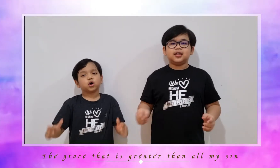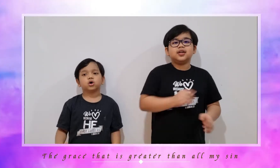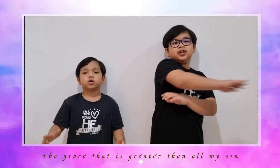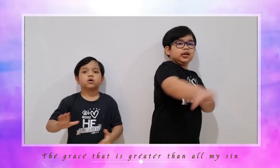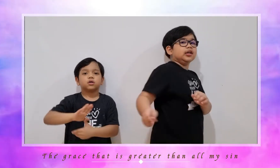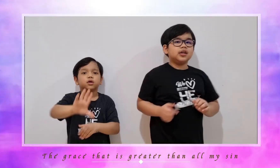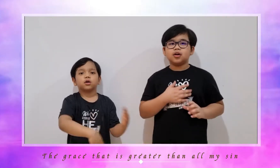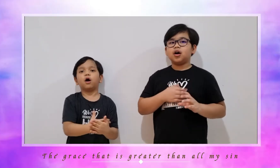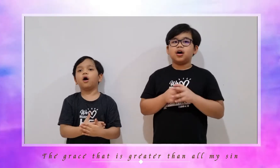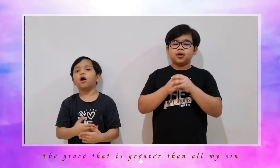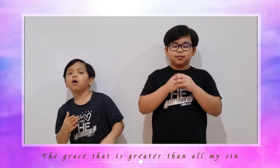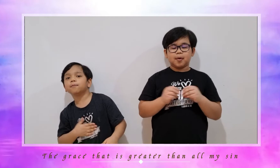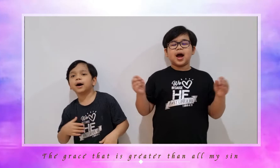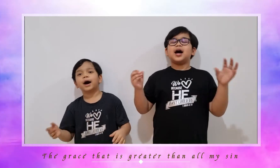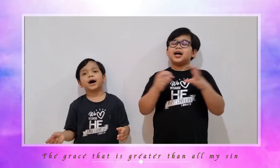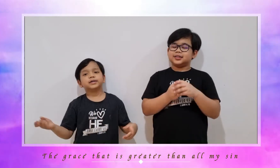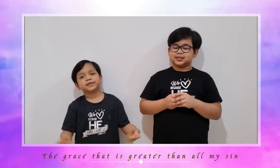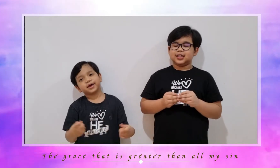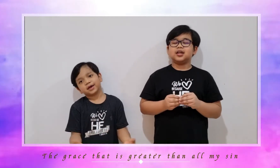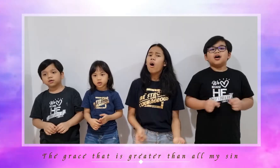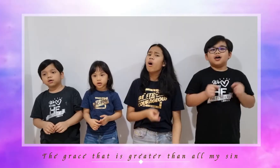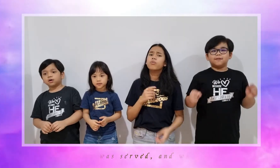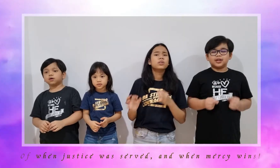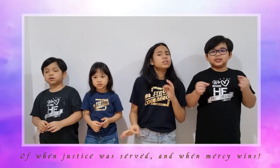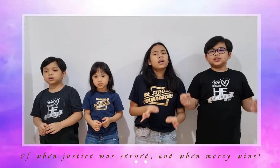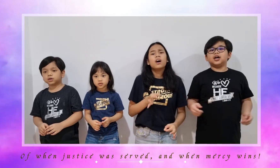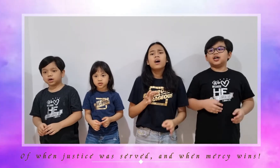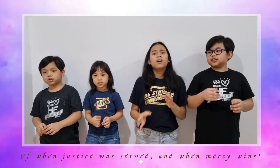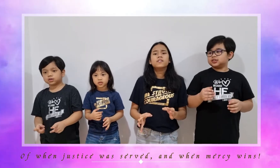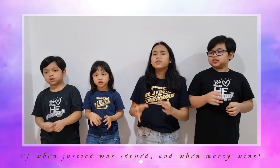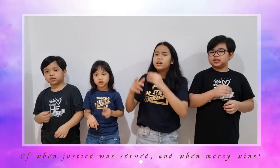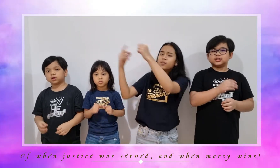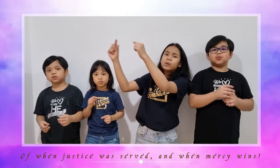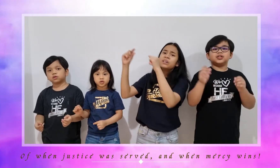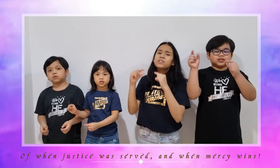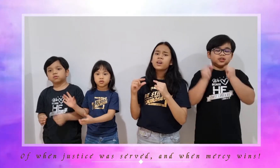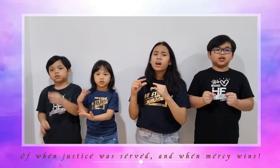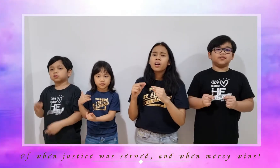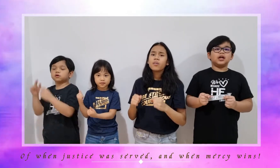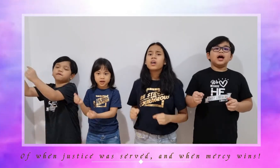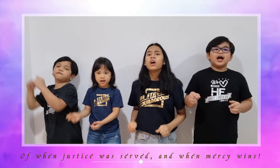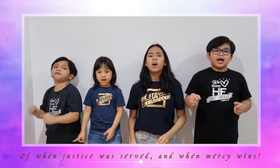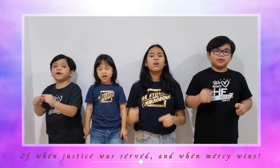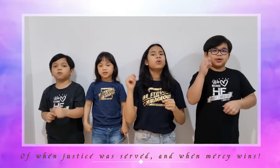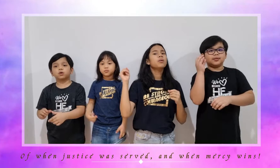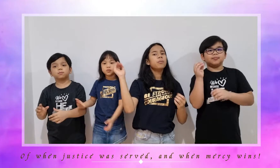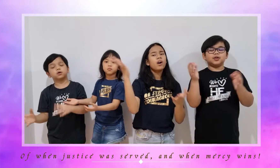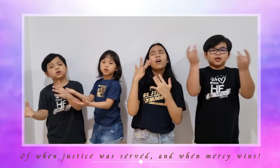Than all my sin Of when justice will serve And when